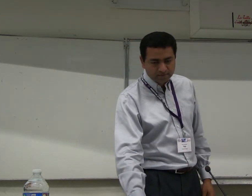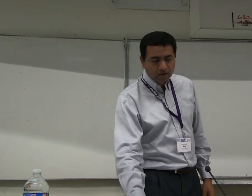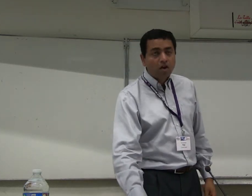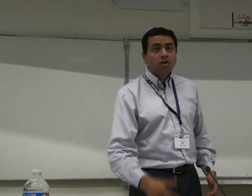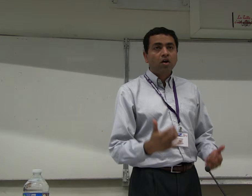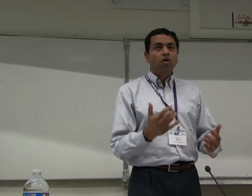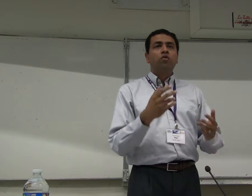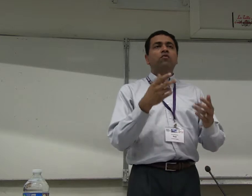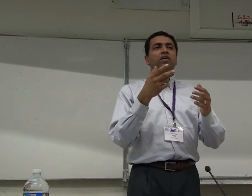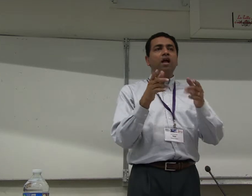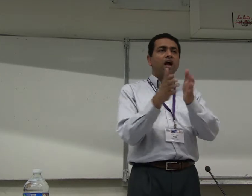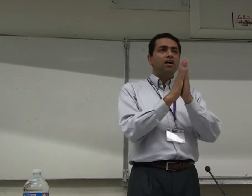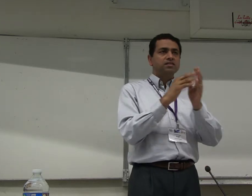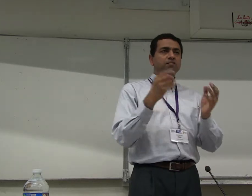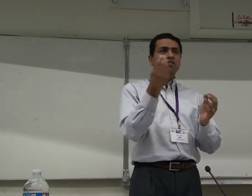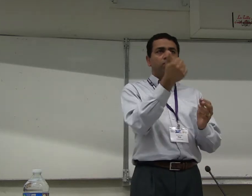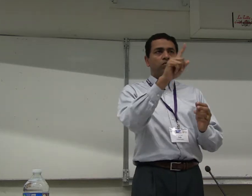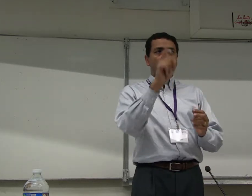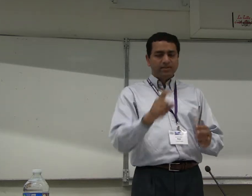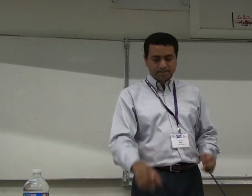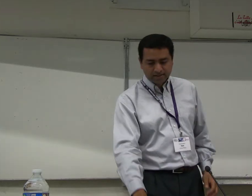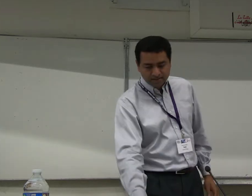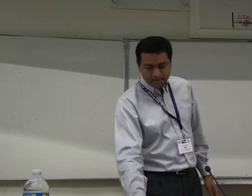then others had the watch first, and then the watch was removed.